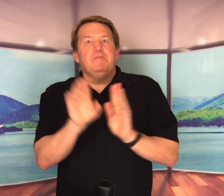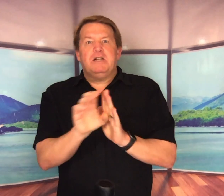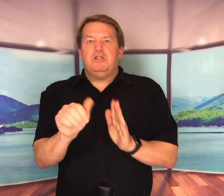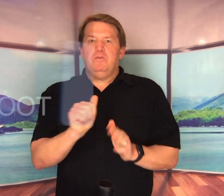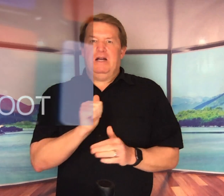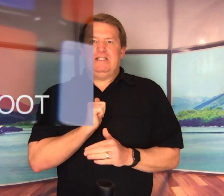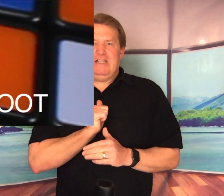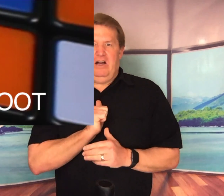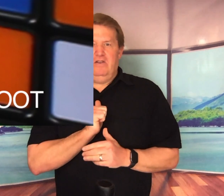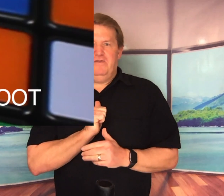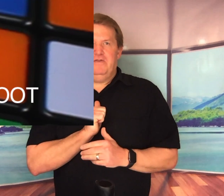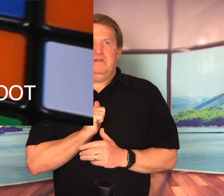picture myself